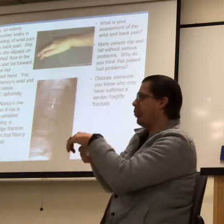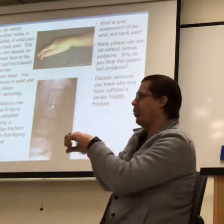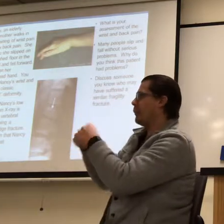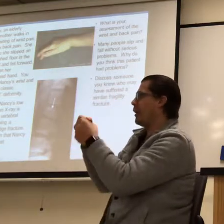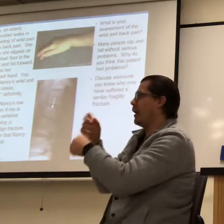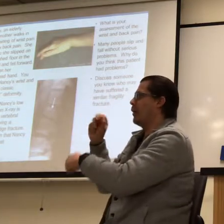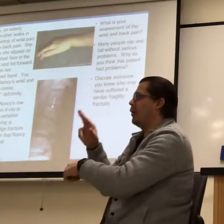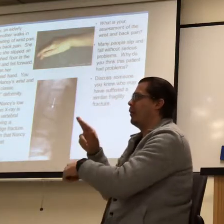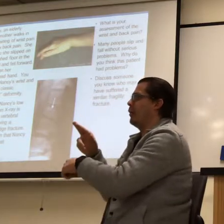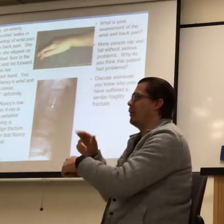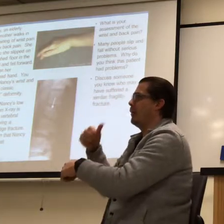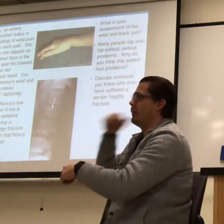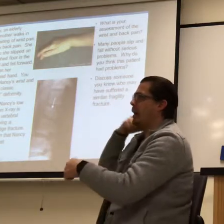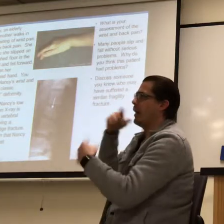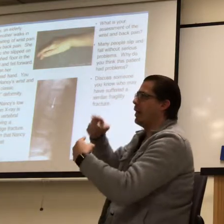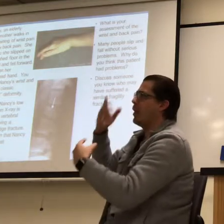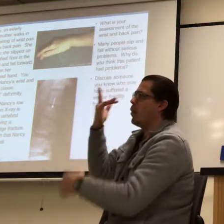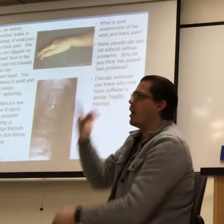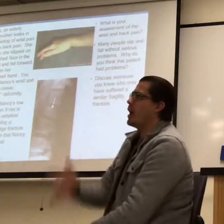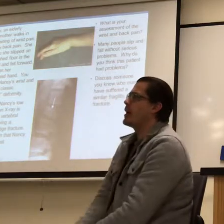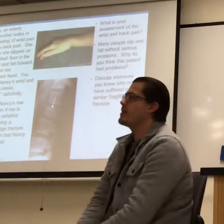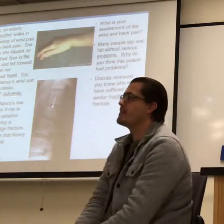Okay, well, I'll be interested to see what you wrote there,